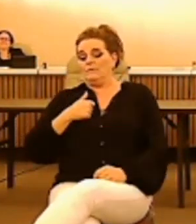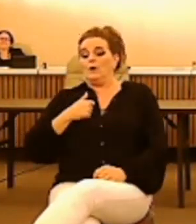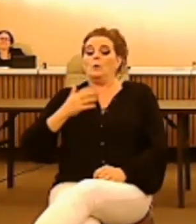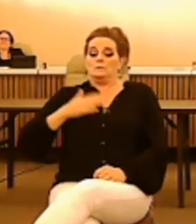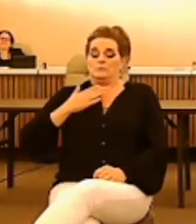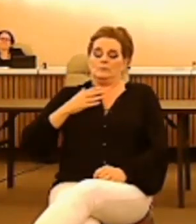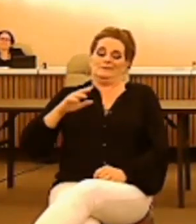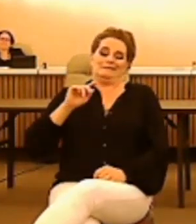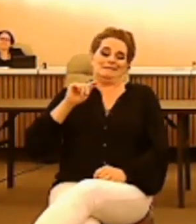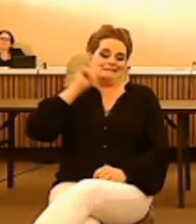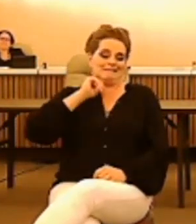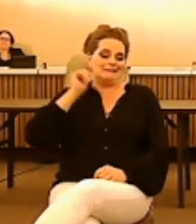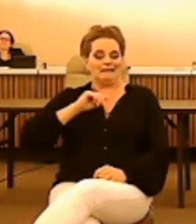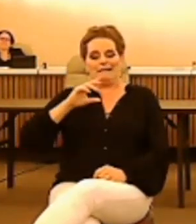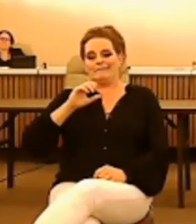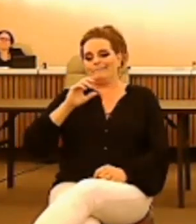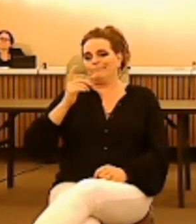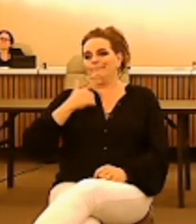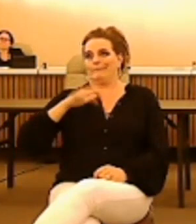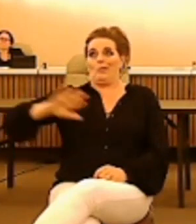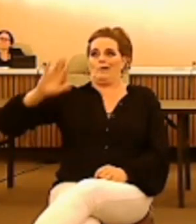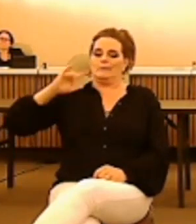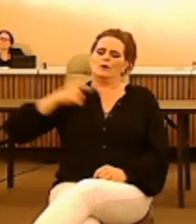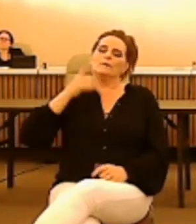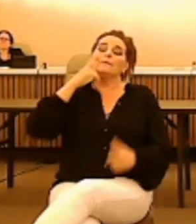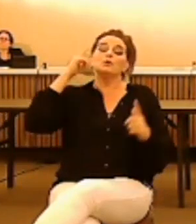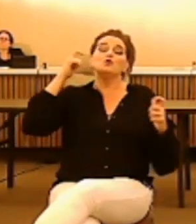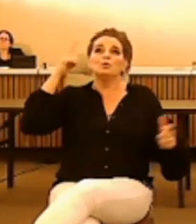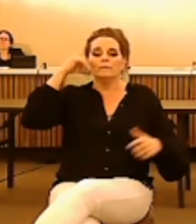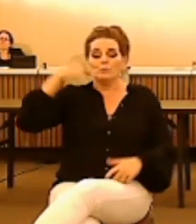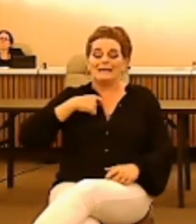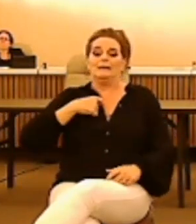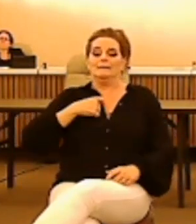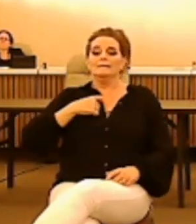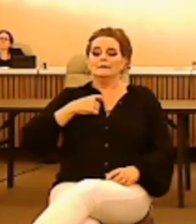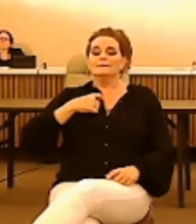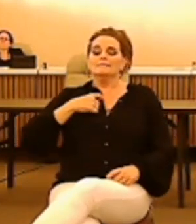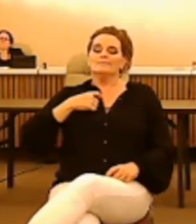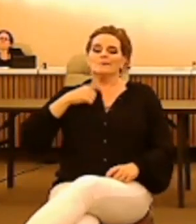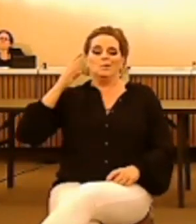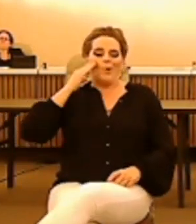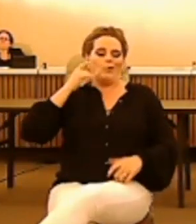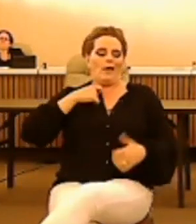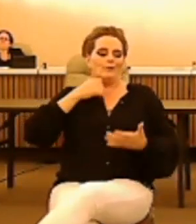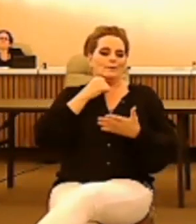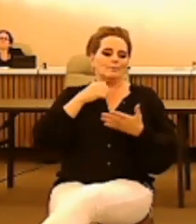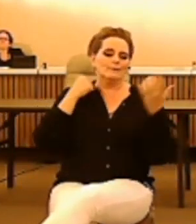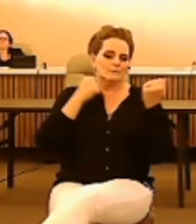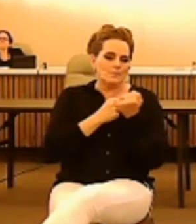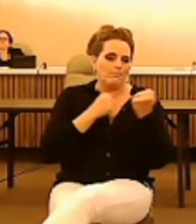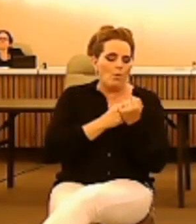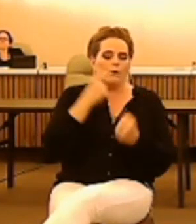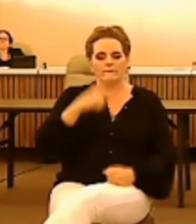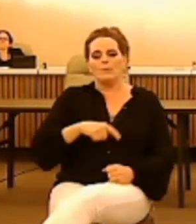years ago, it would have been huge for me to see on like a town hall property, see that this